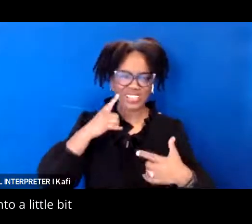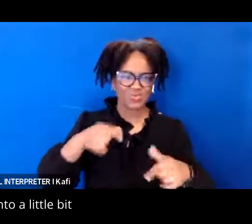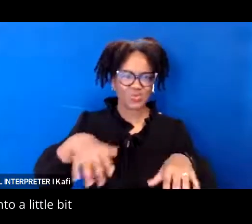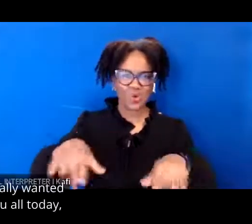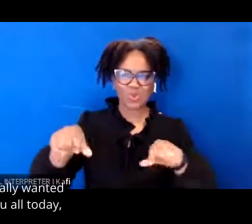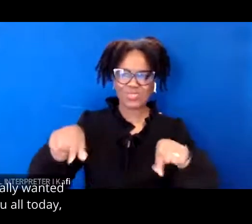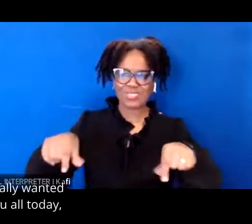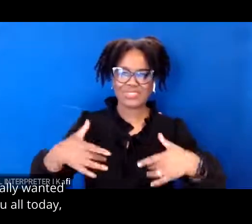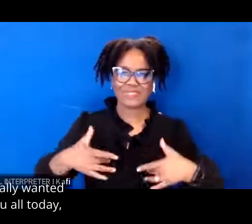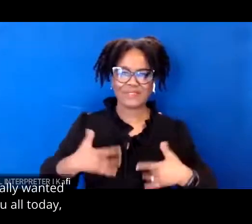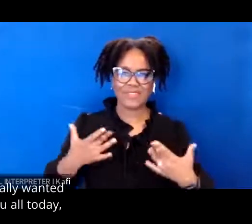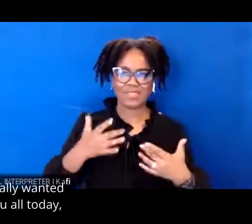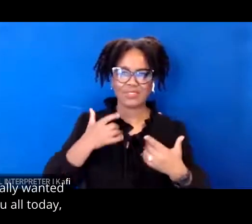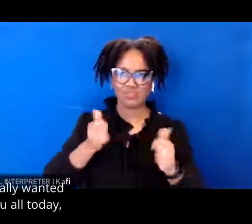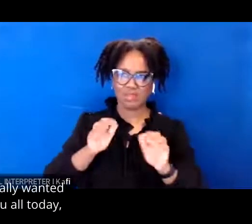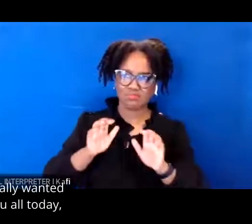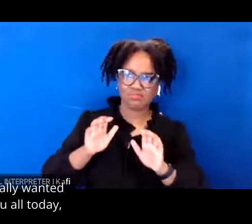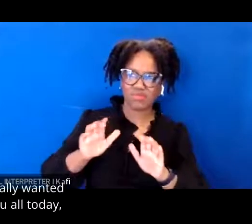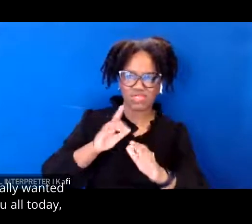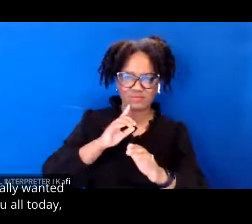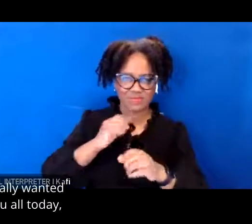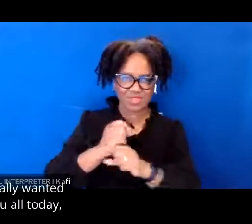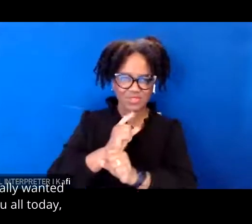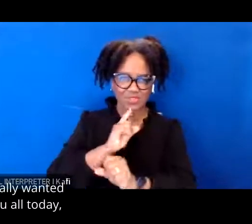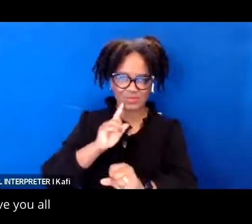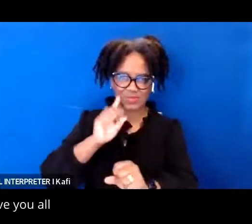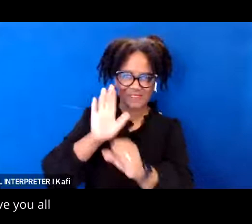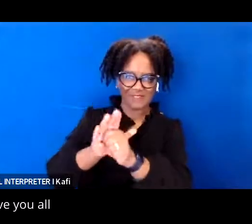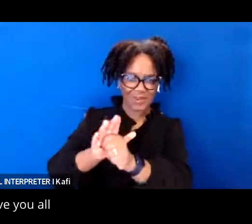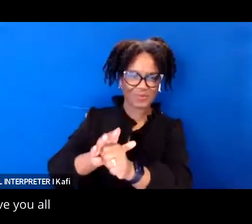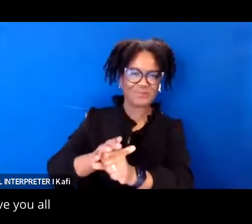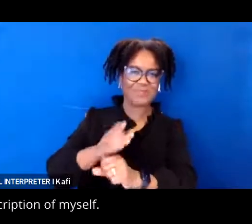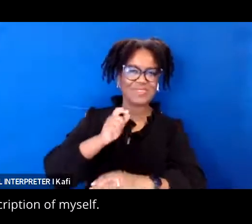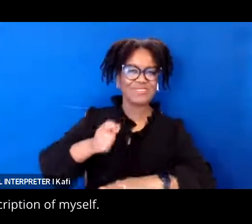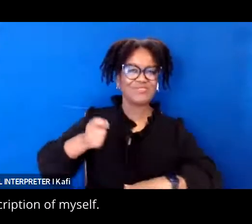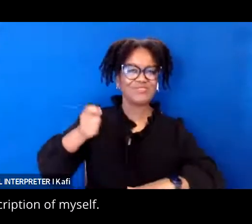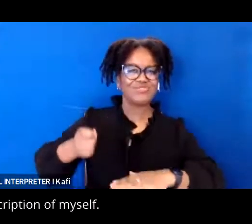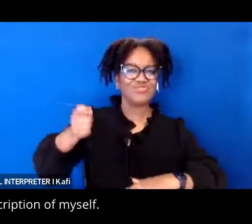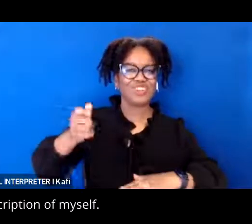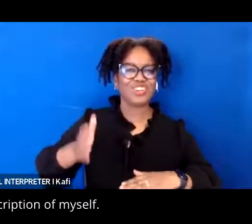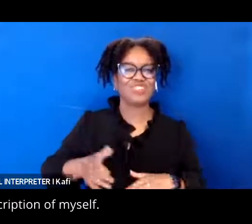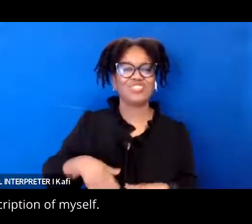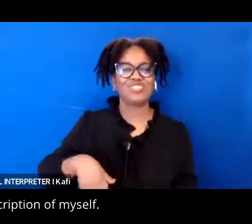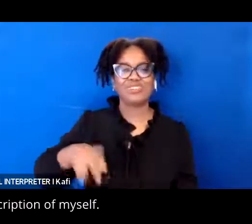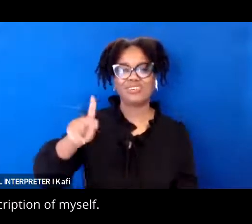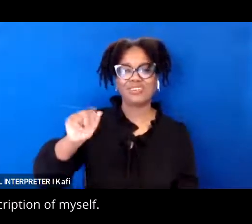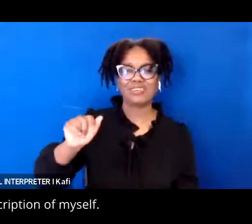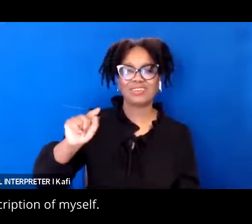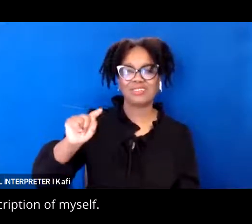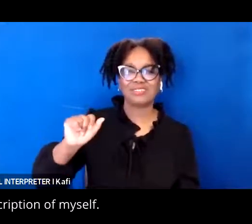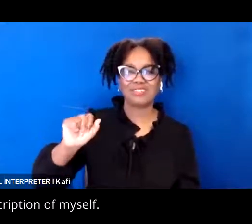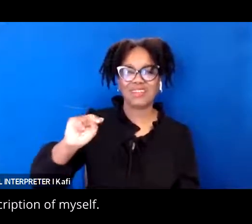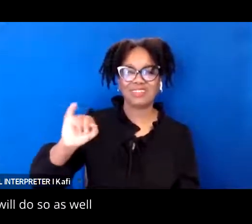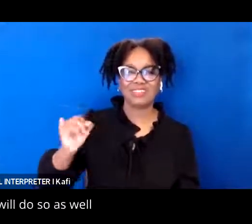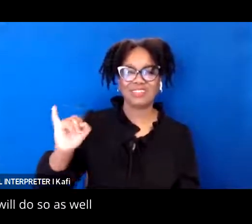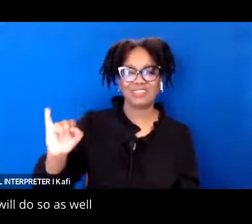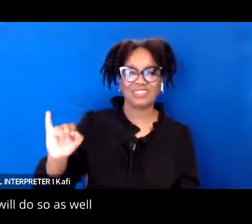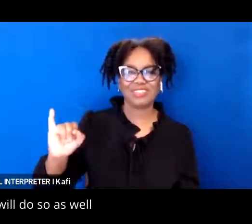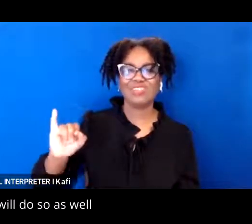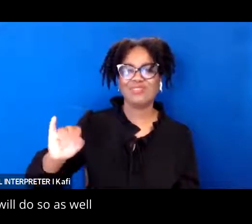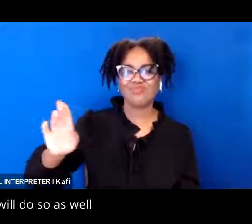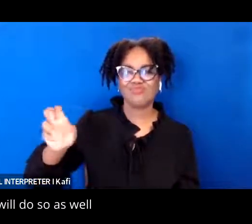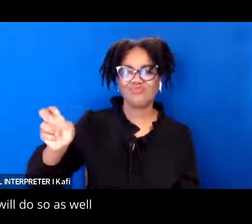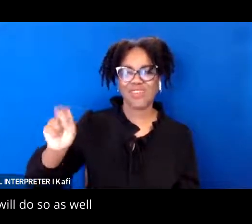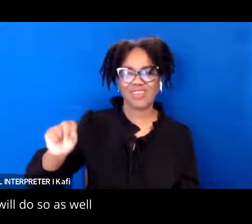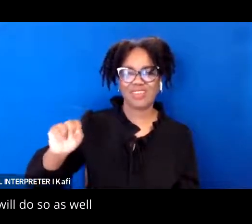get into a little bit of what i personally wanted to share with you all today i wanted to give you all just a quick image description of myself and all the